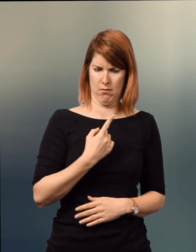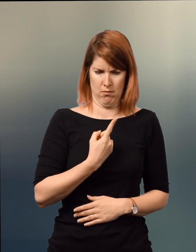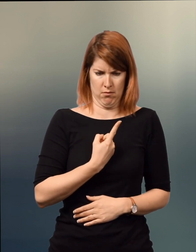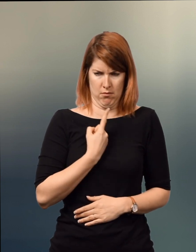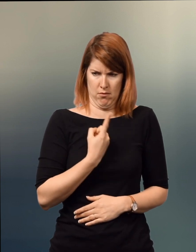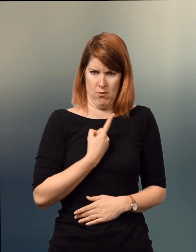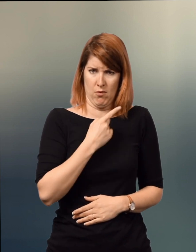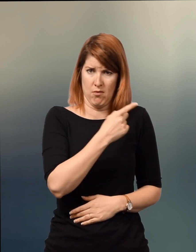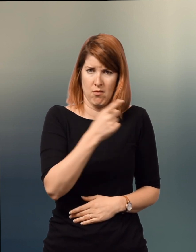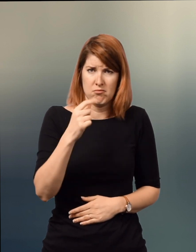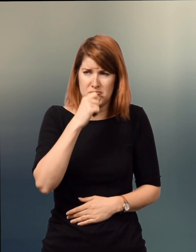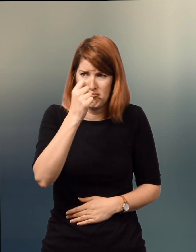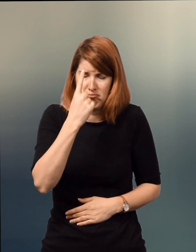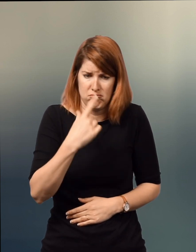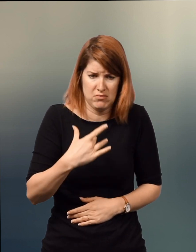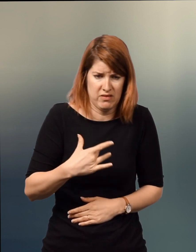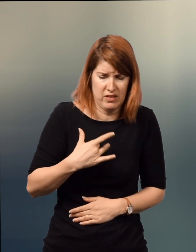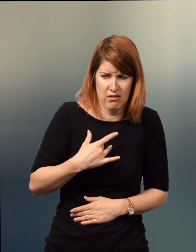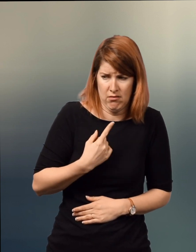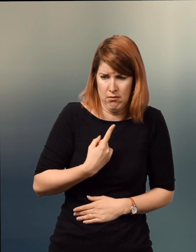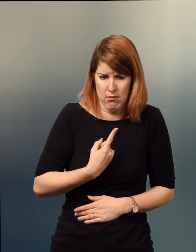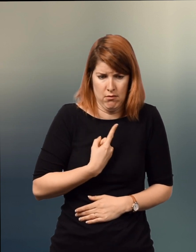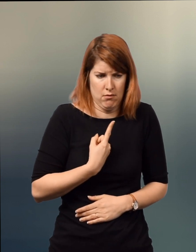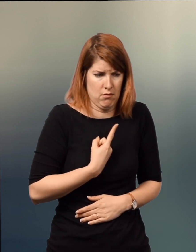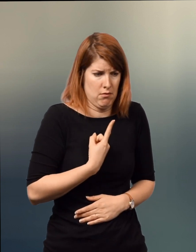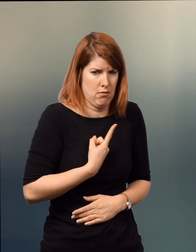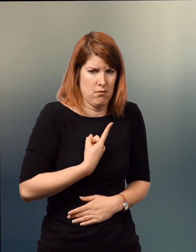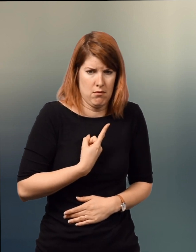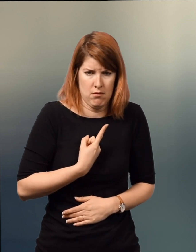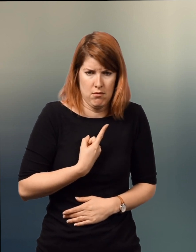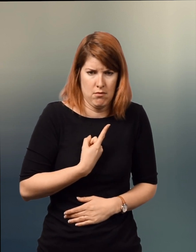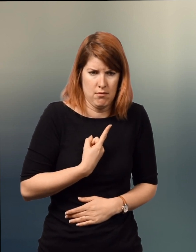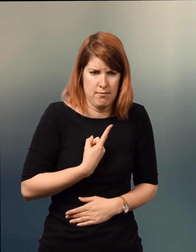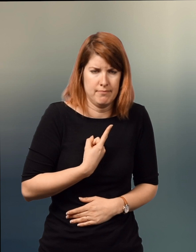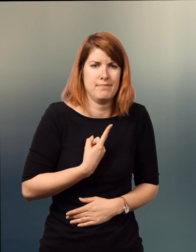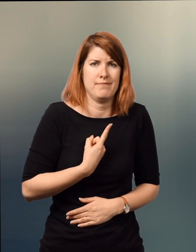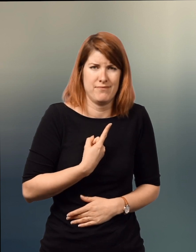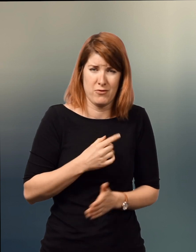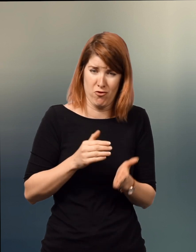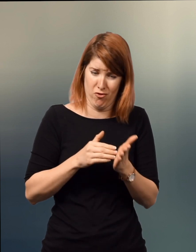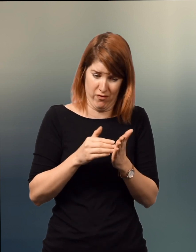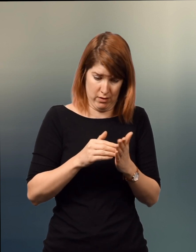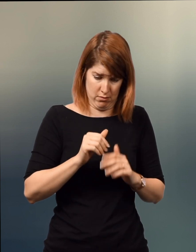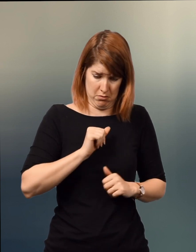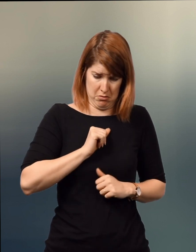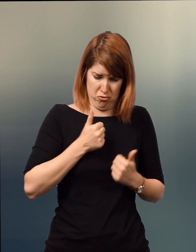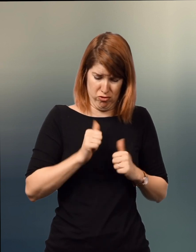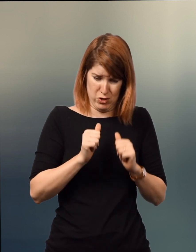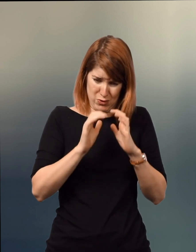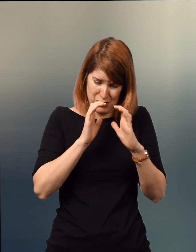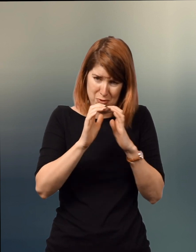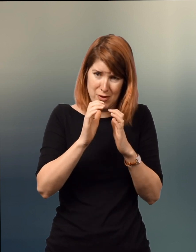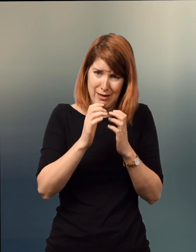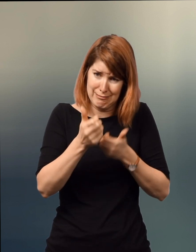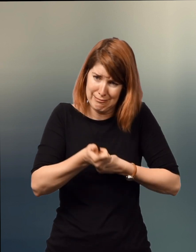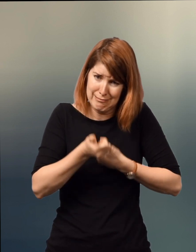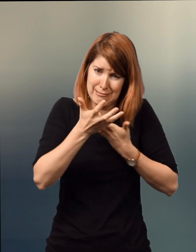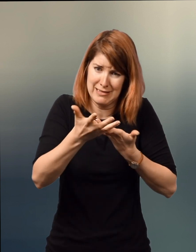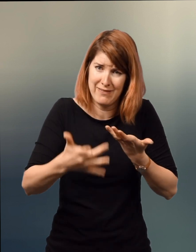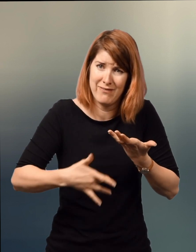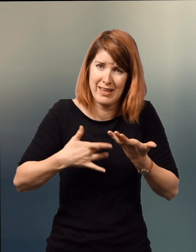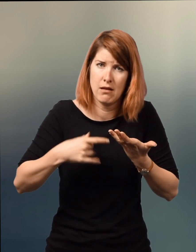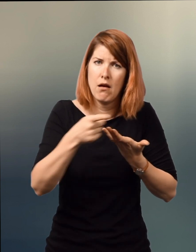and misunderstood in their feelings of grief and loss. And often, their efforts to communicate these feelings